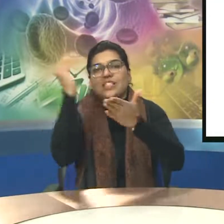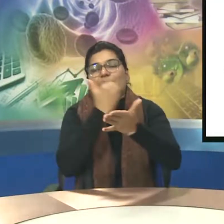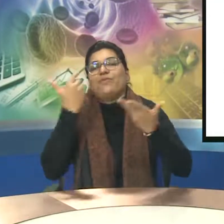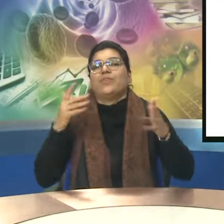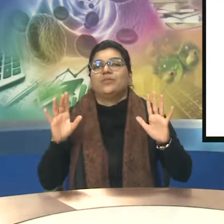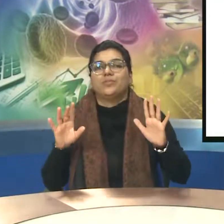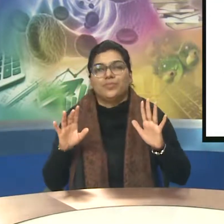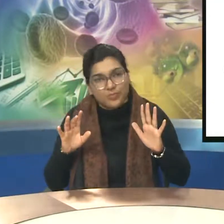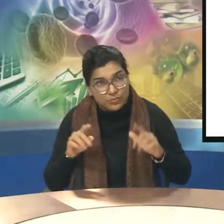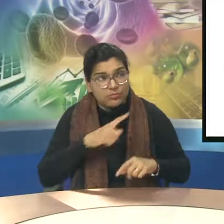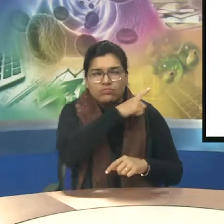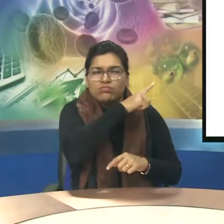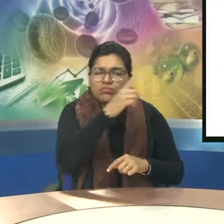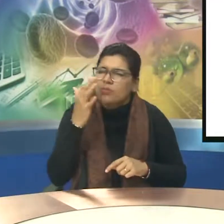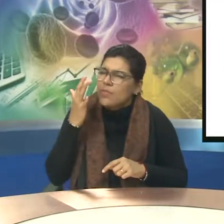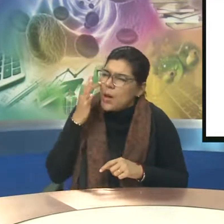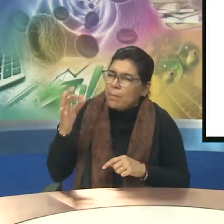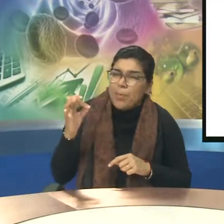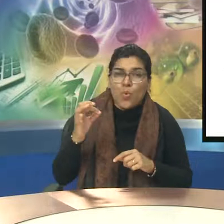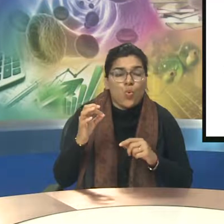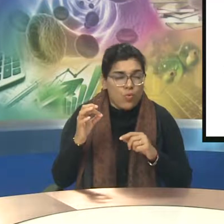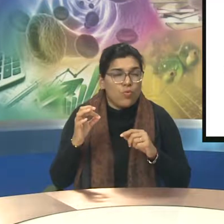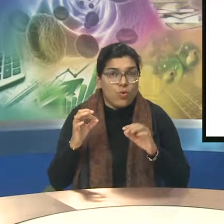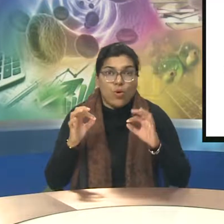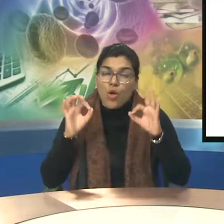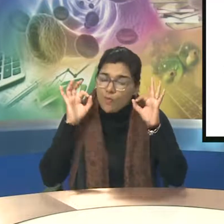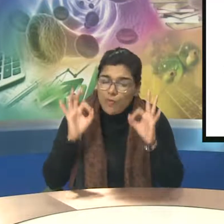Control plus S is equal to save.